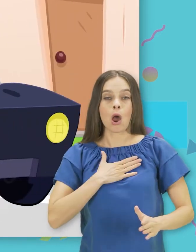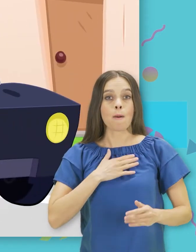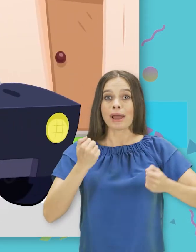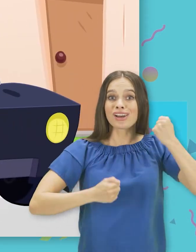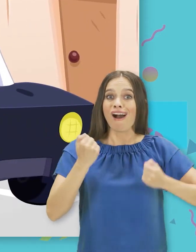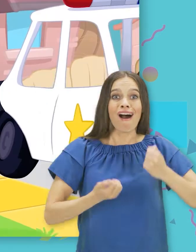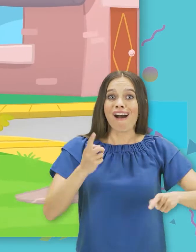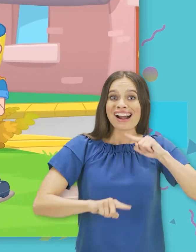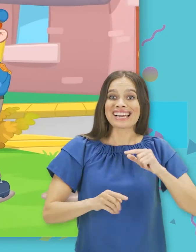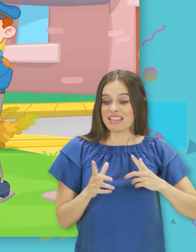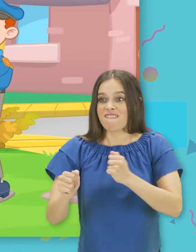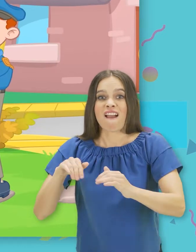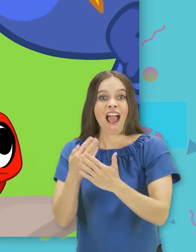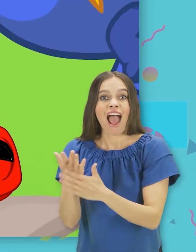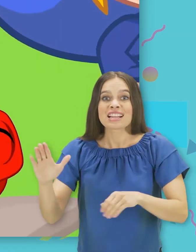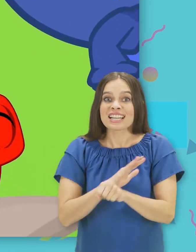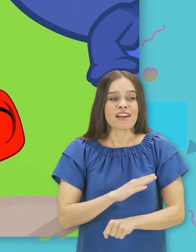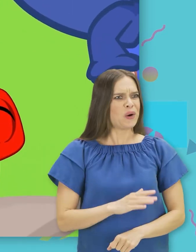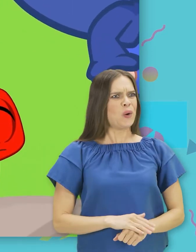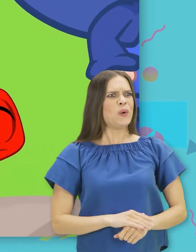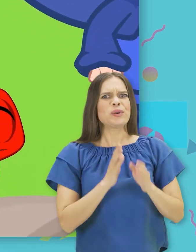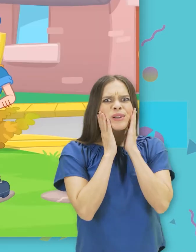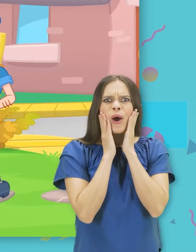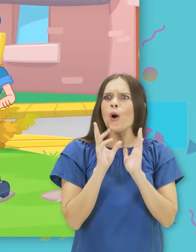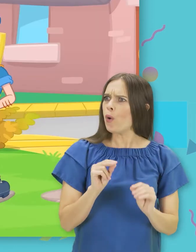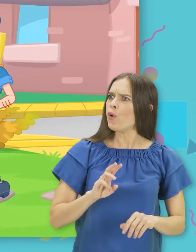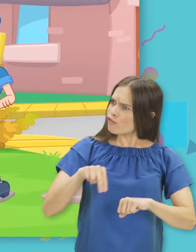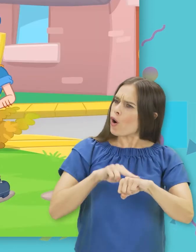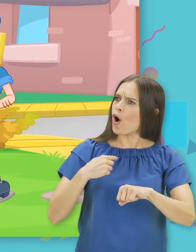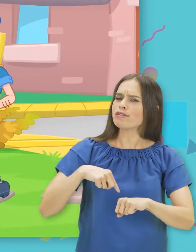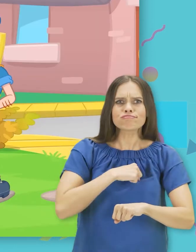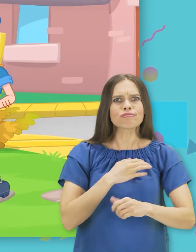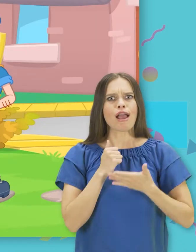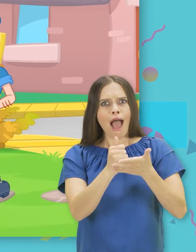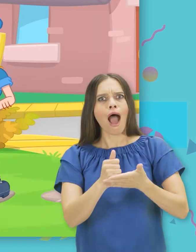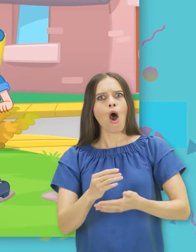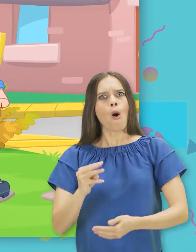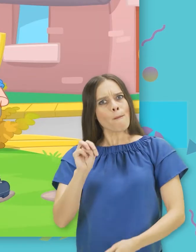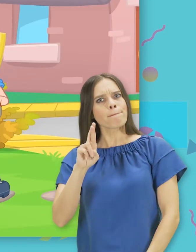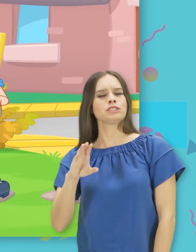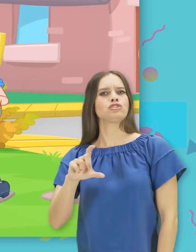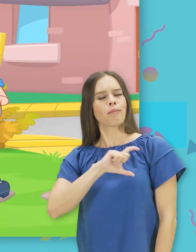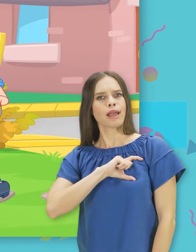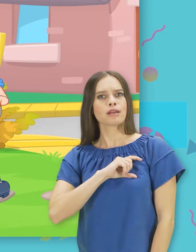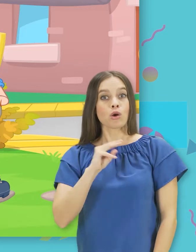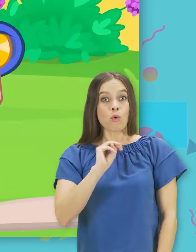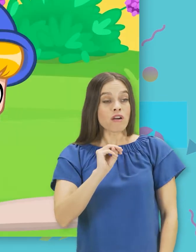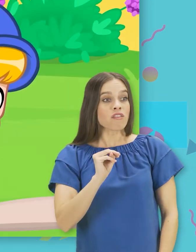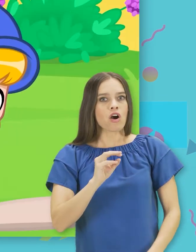I can't get there fast enough Oh no! Of course we'll help Mr. Policeman Morphle,